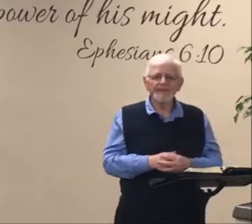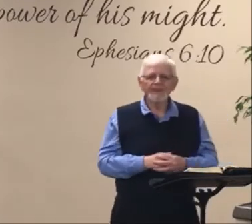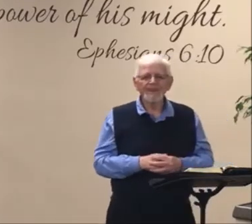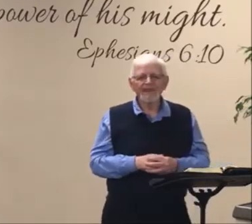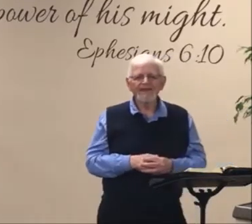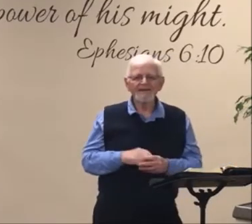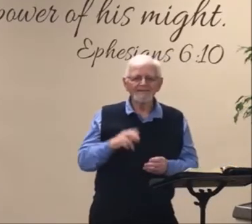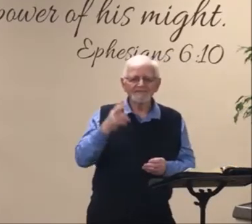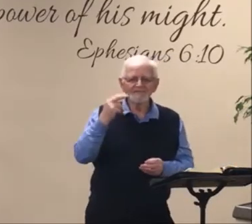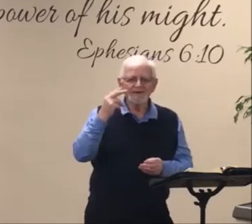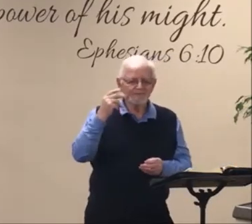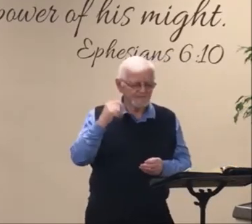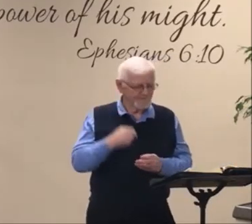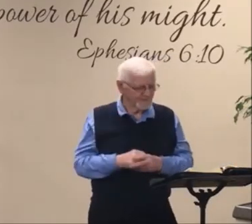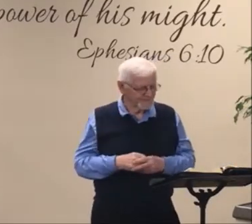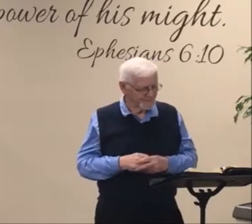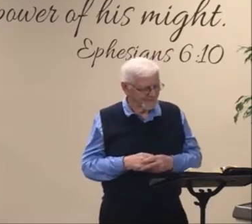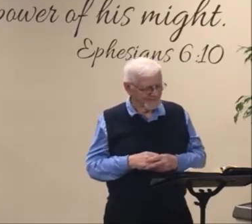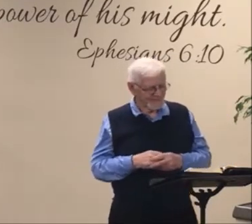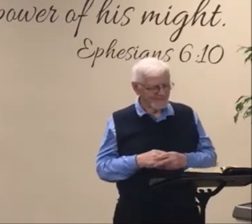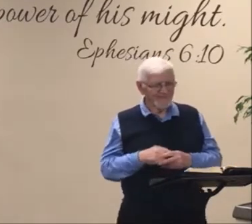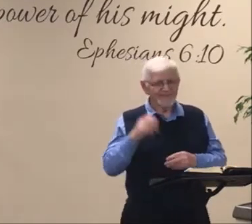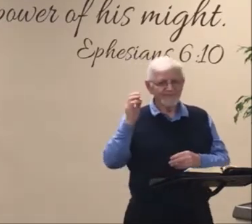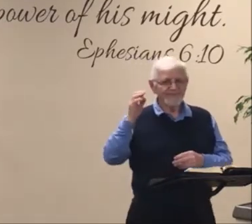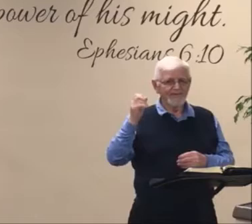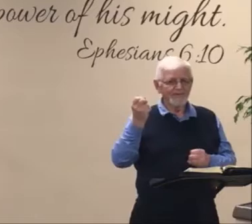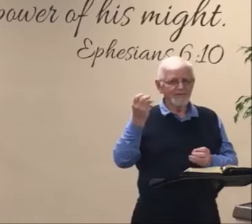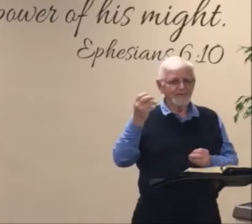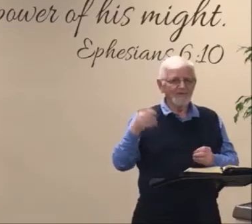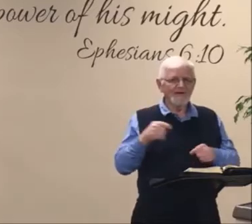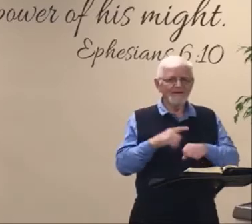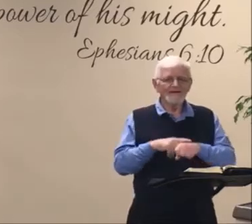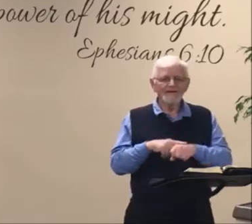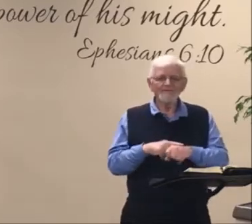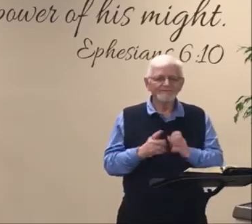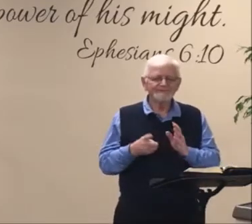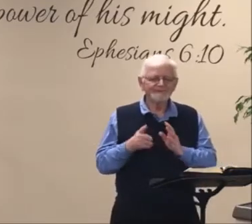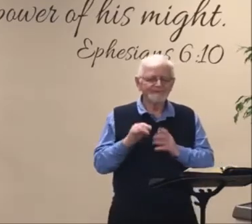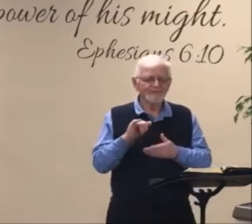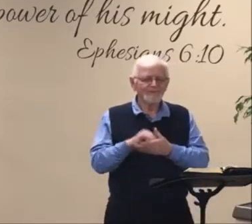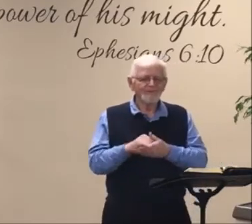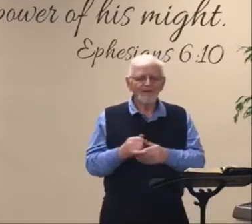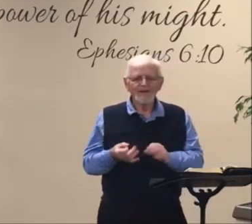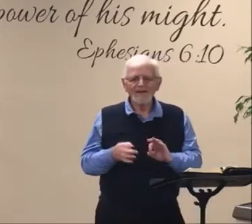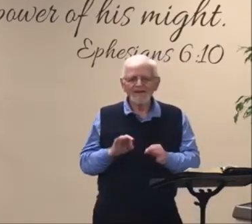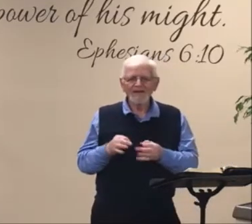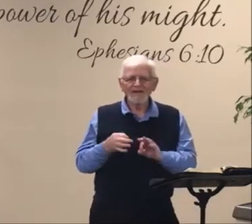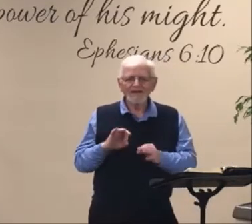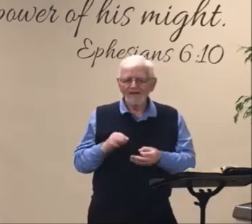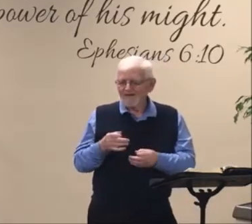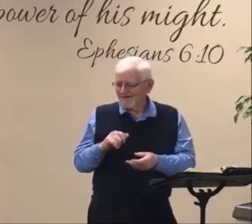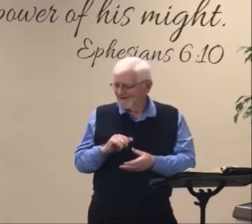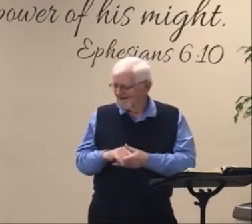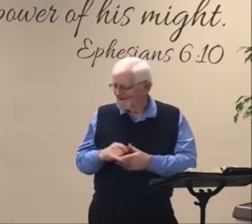Oh, boy. I've heard this preached so many times. I don't really know if I need to develop it, but I just love to.